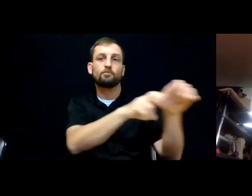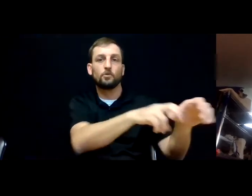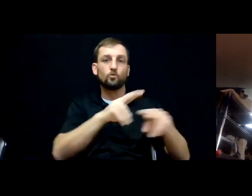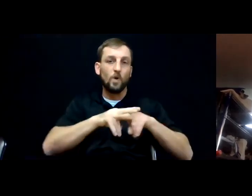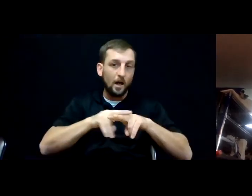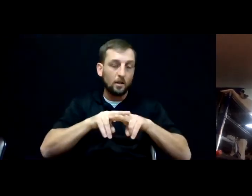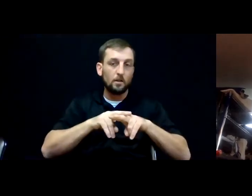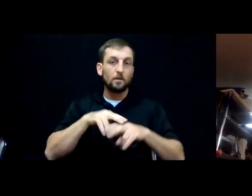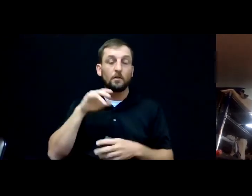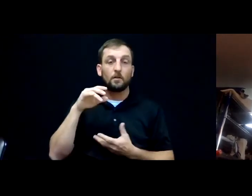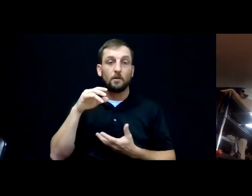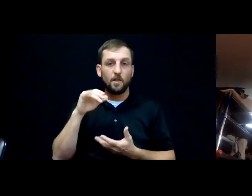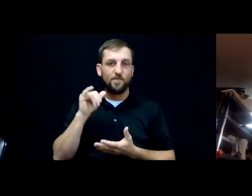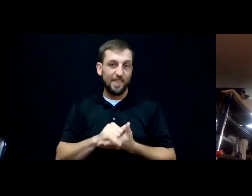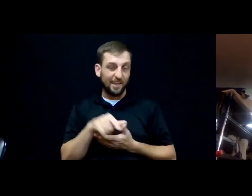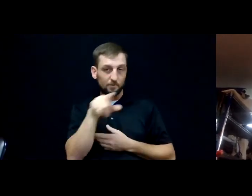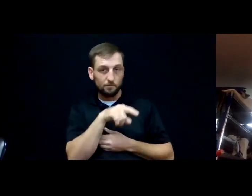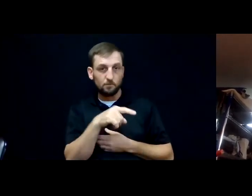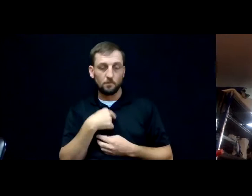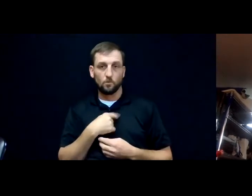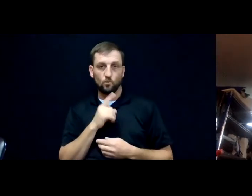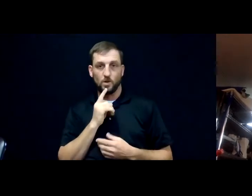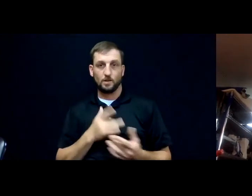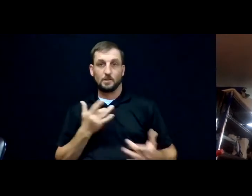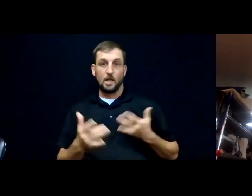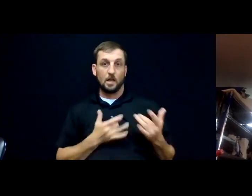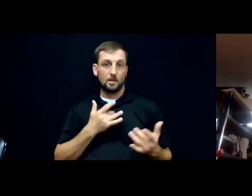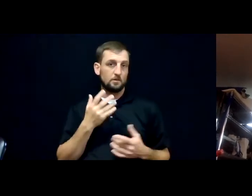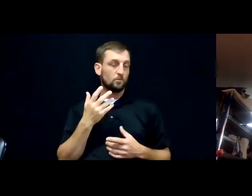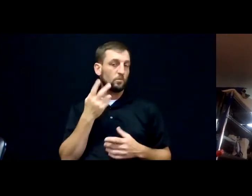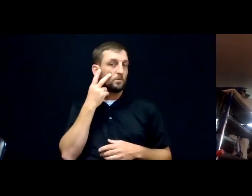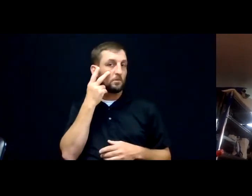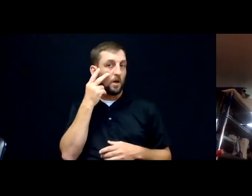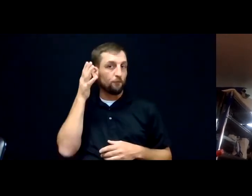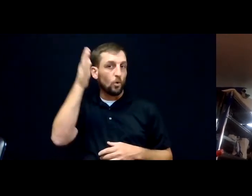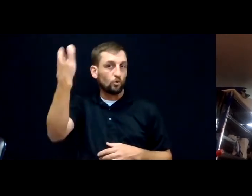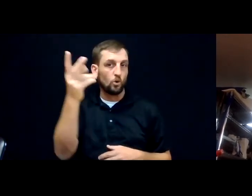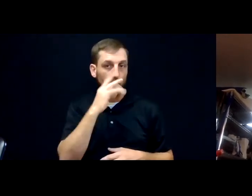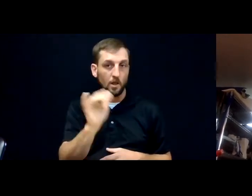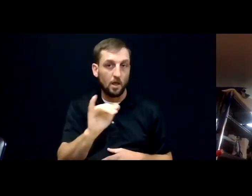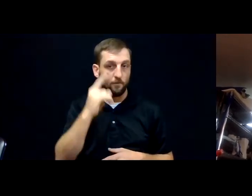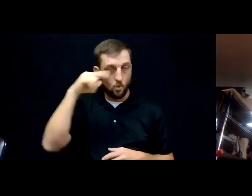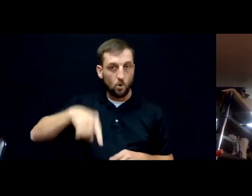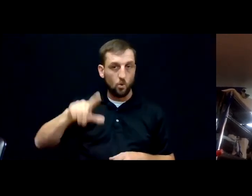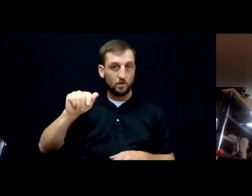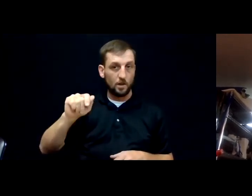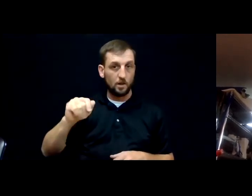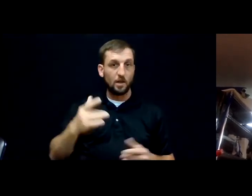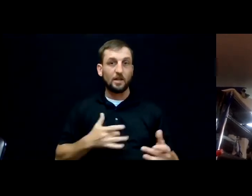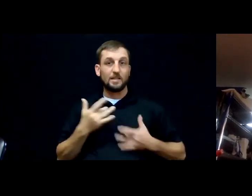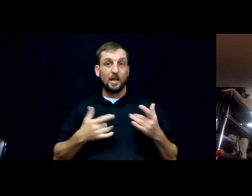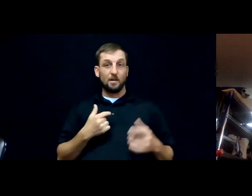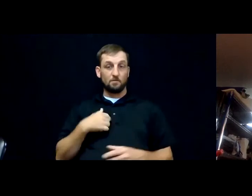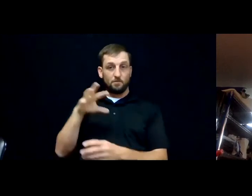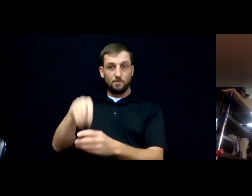So I'm really excited for what the future holds for Louisiana, and I'm excited to be a member of GACTA